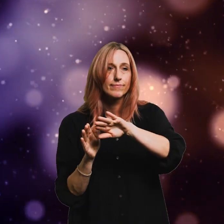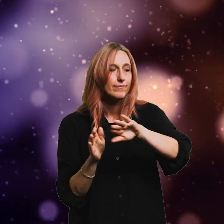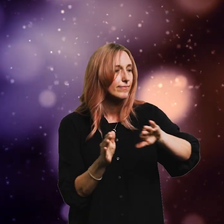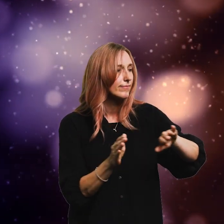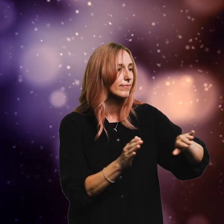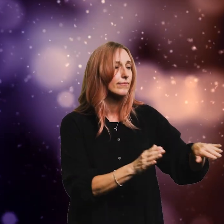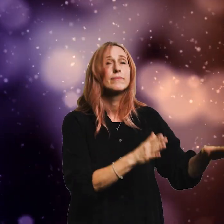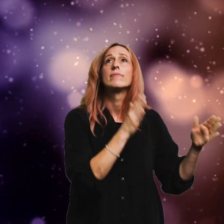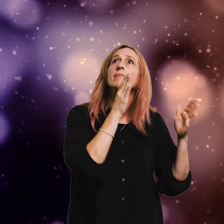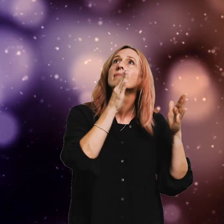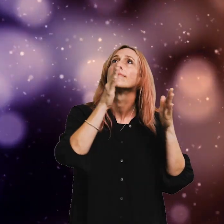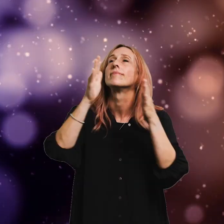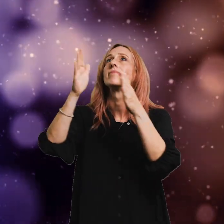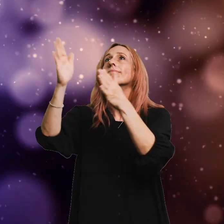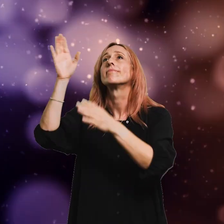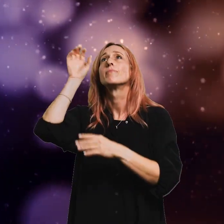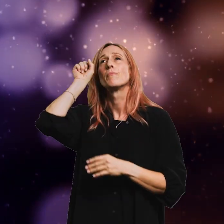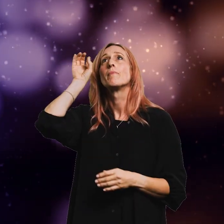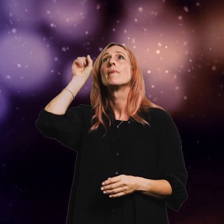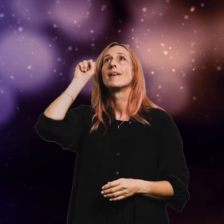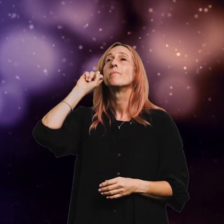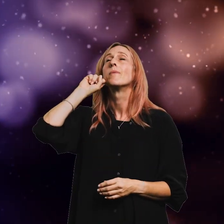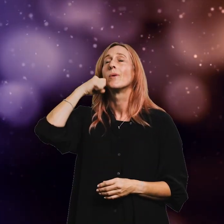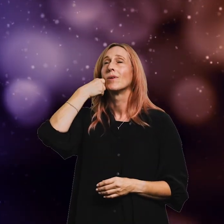Lord, I will remember